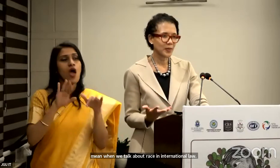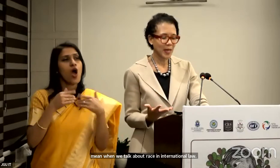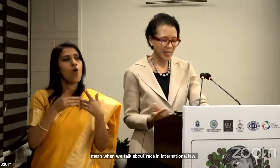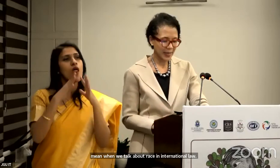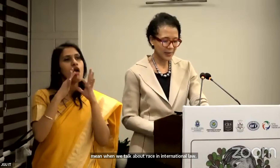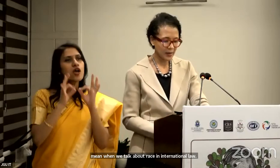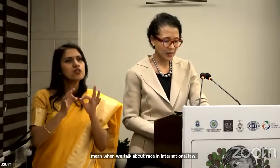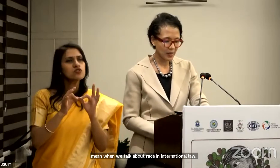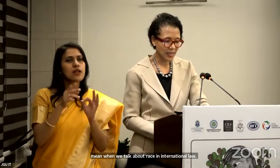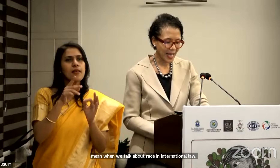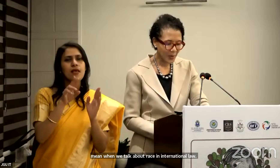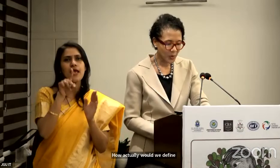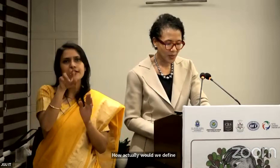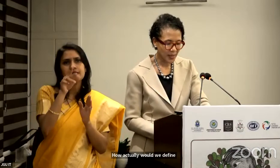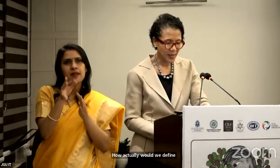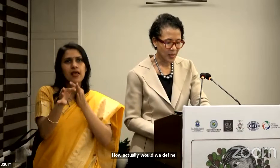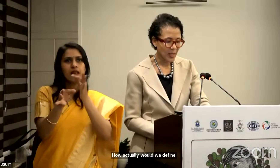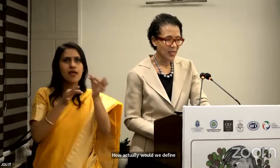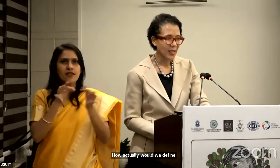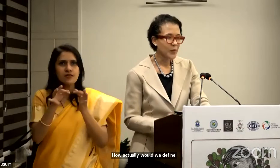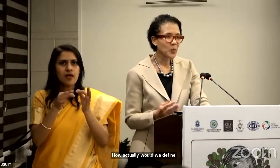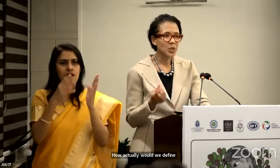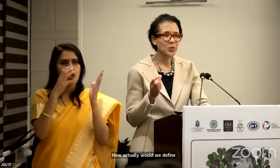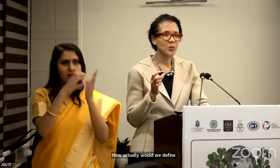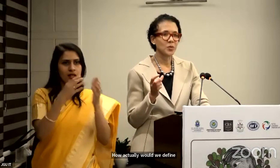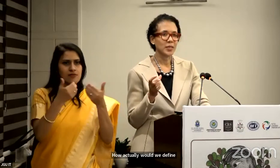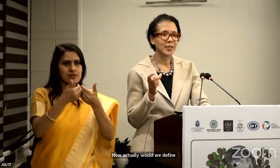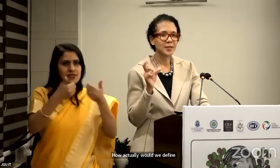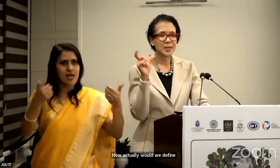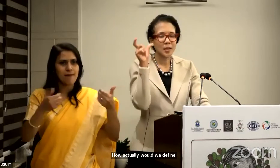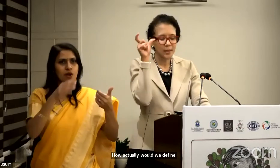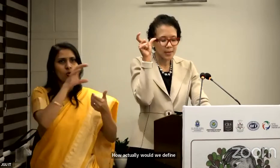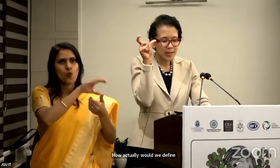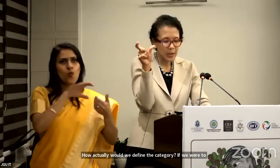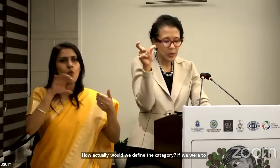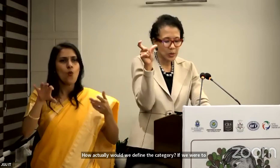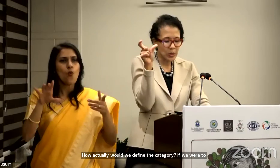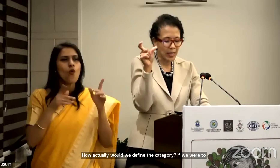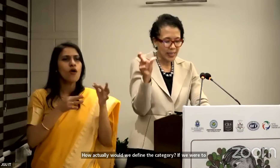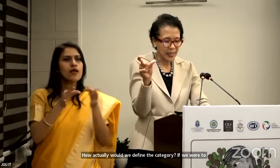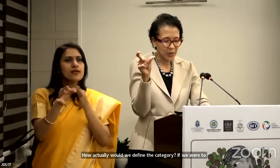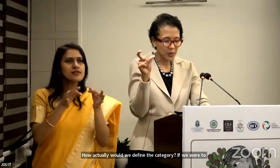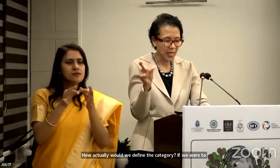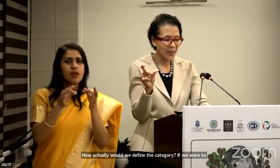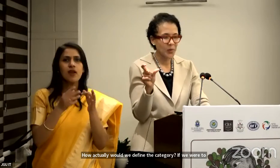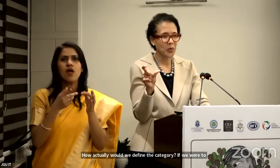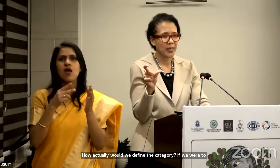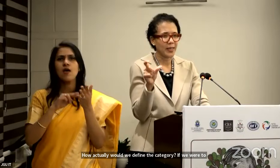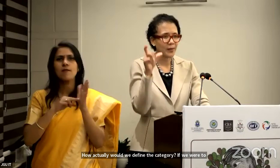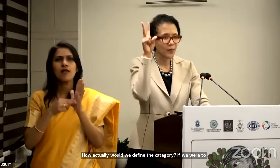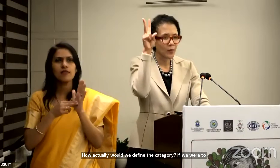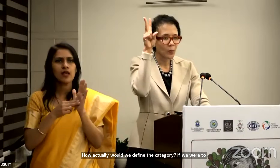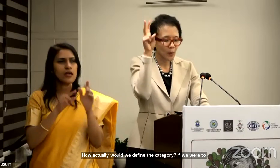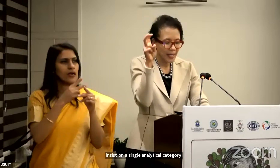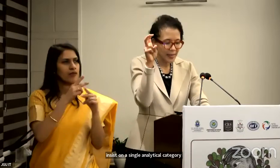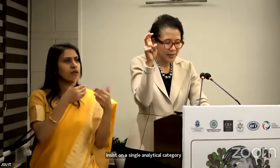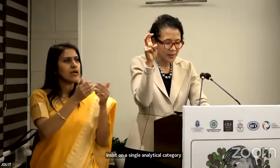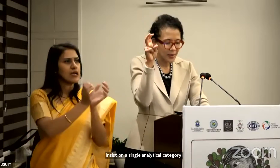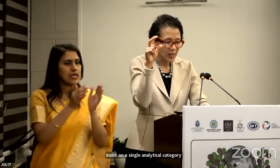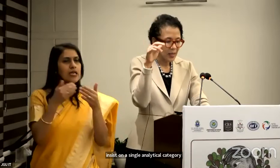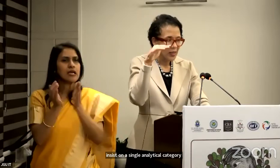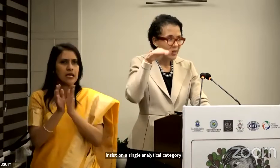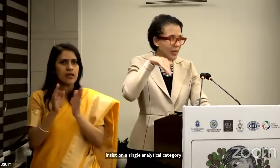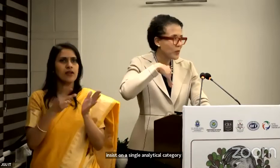we define the category? If we were to insist on a single analytical category of